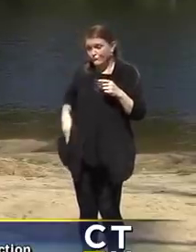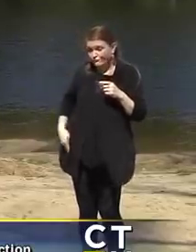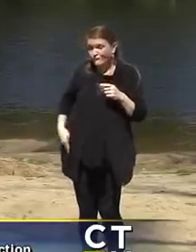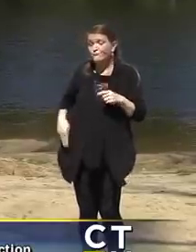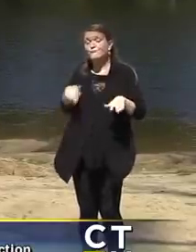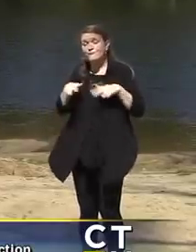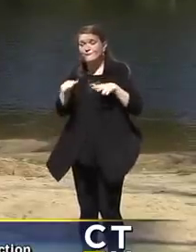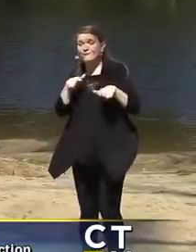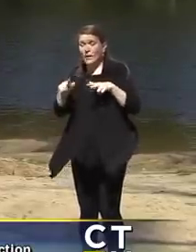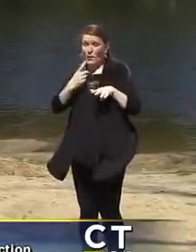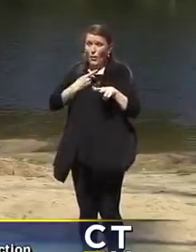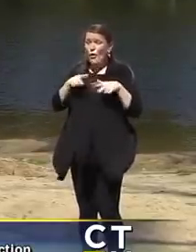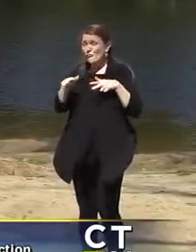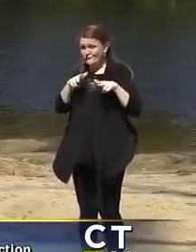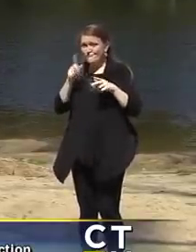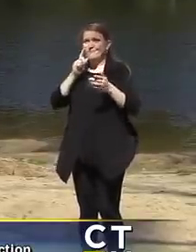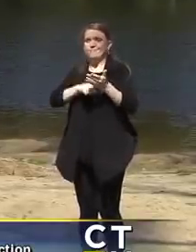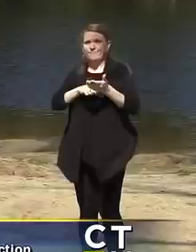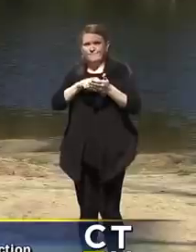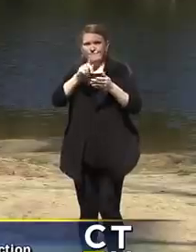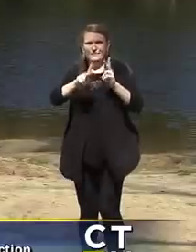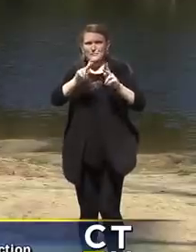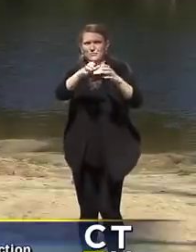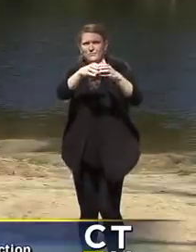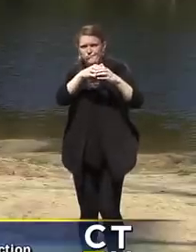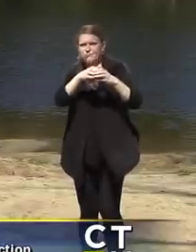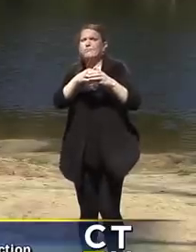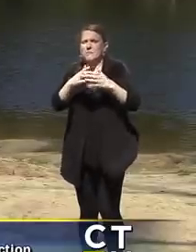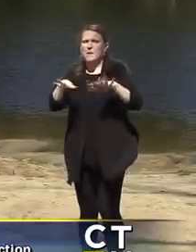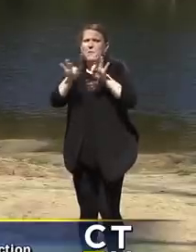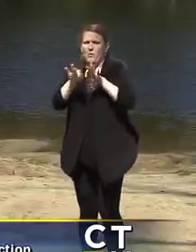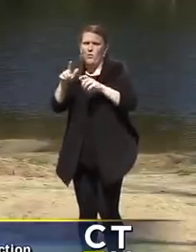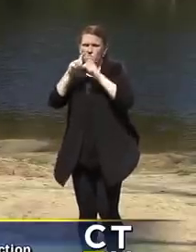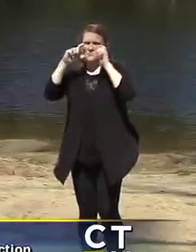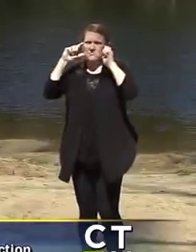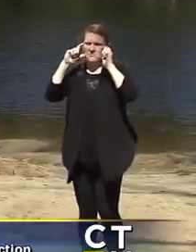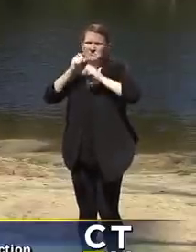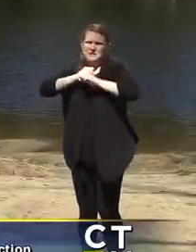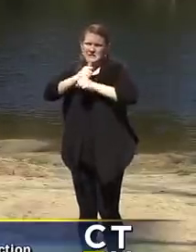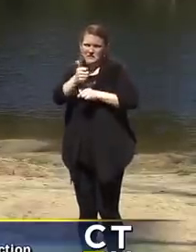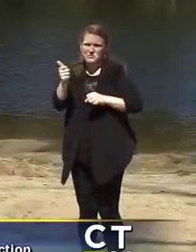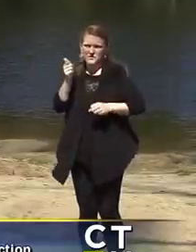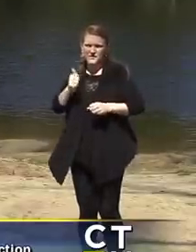park visit, that you may be in close proximity. Number